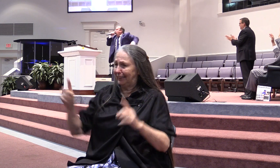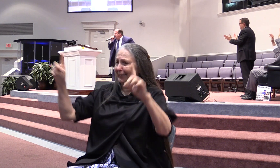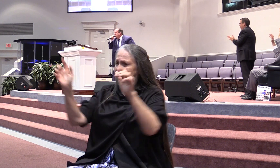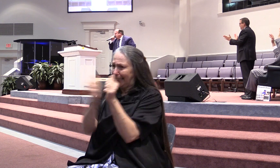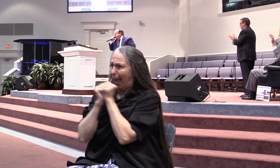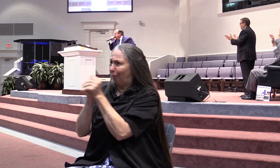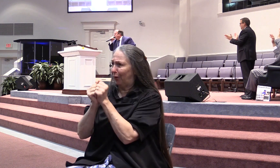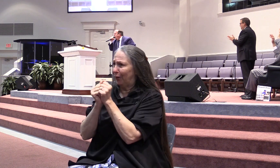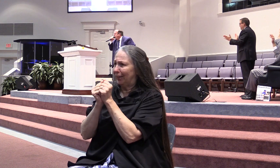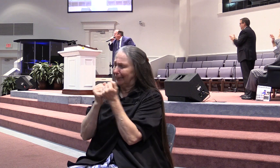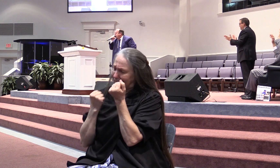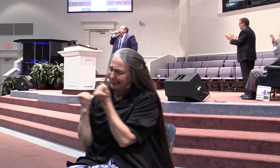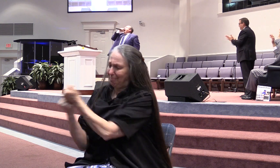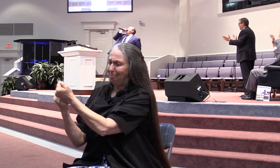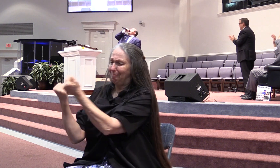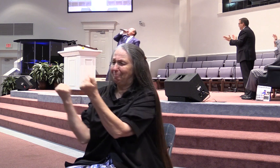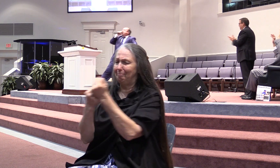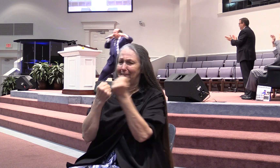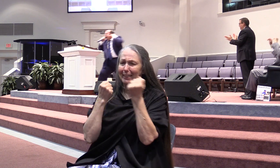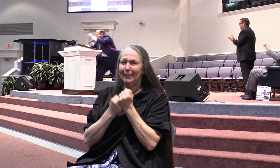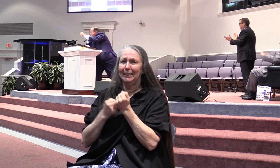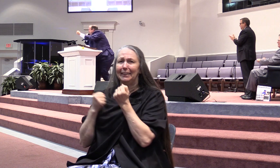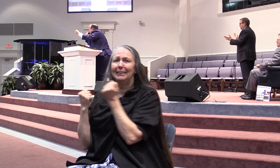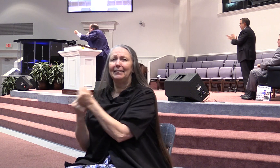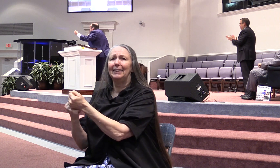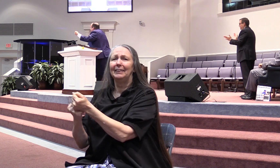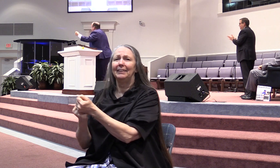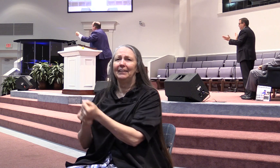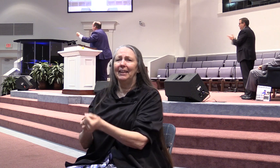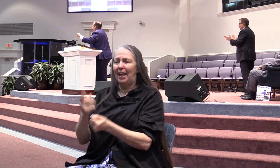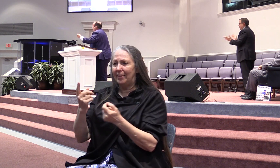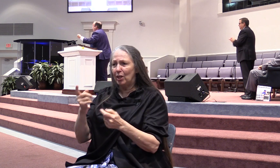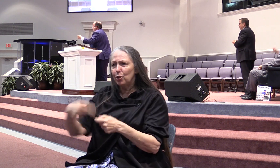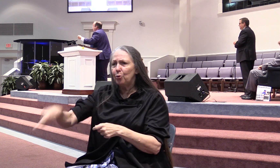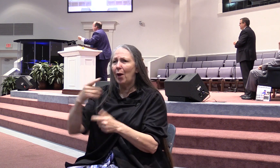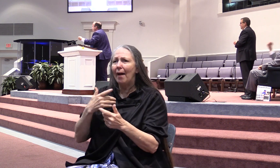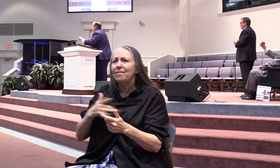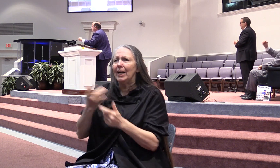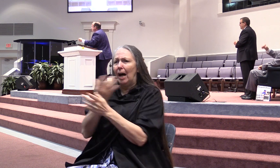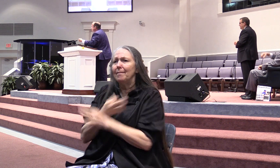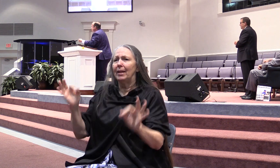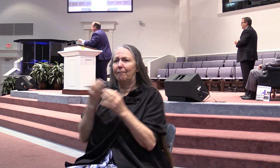road feels something come over him and he finds deliverance.